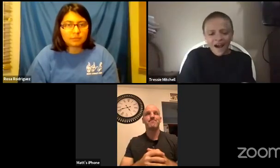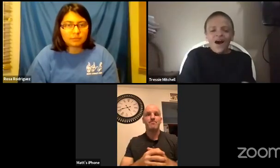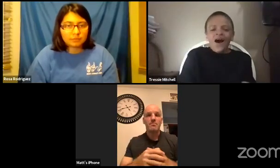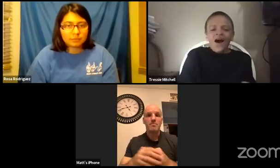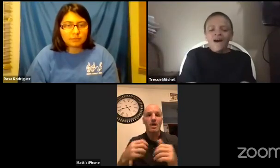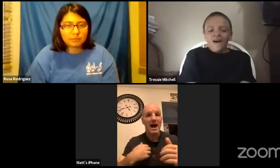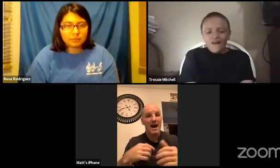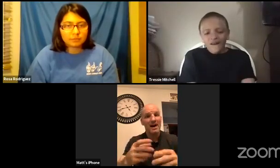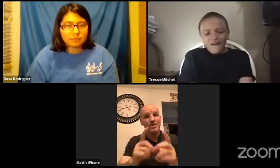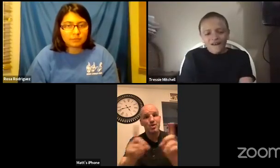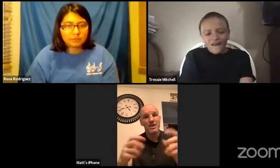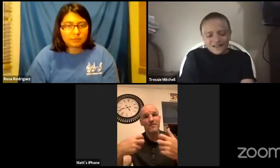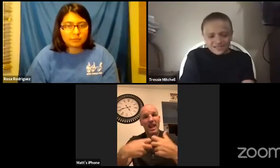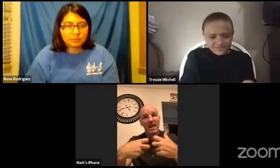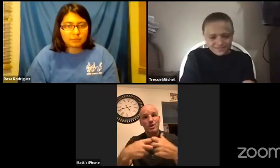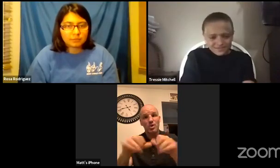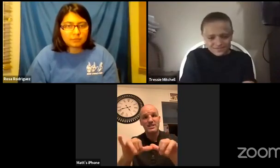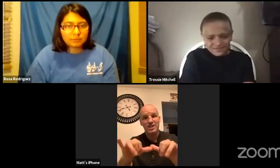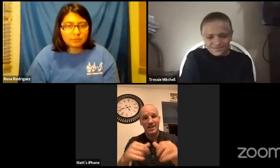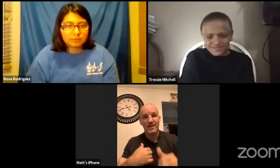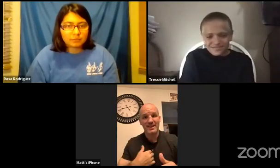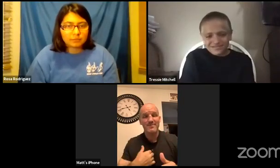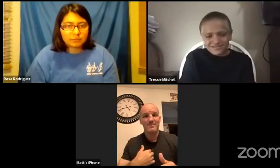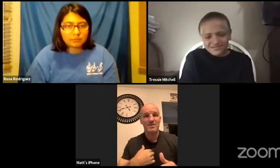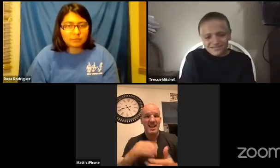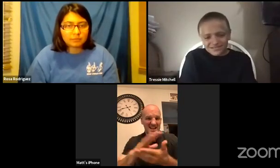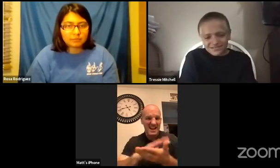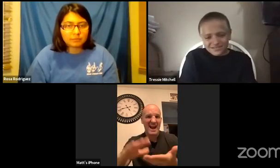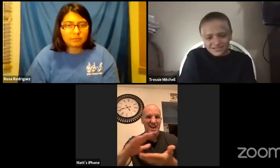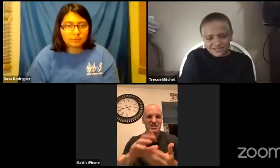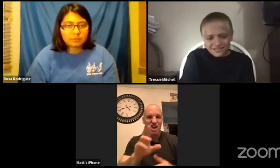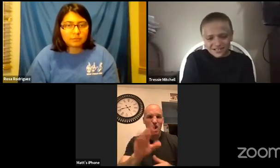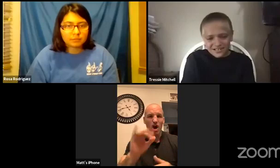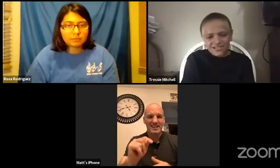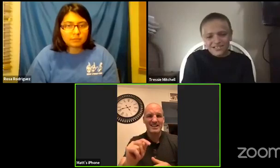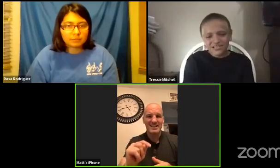yes, lots of rewards and awards there, but also